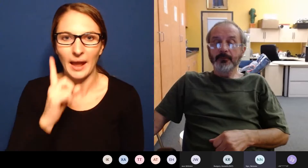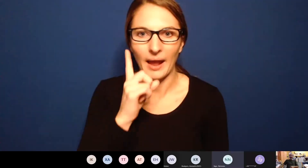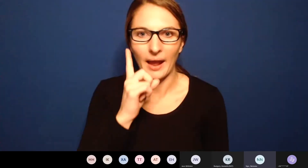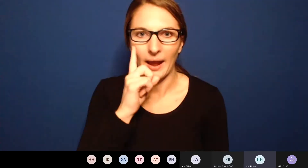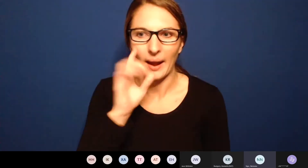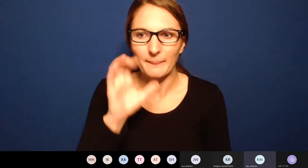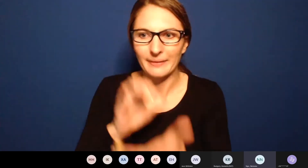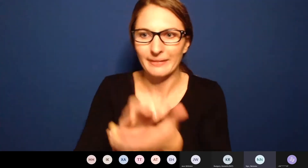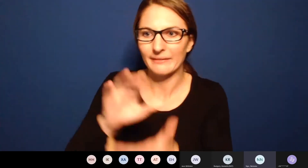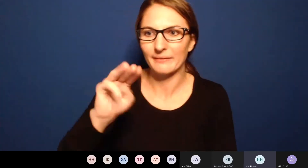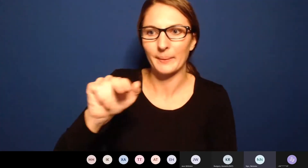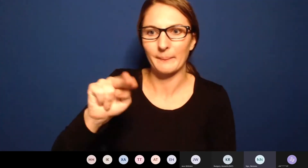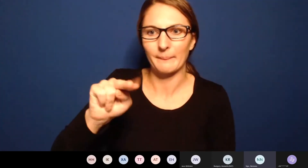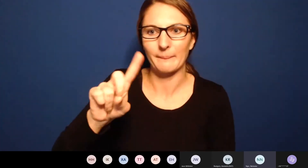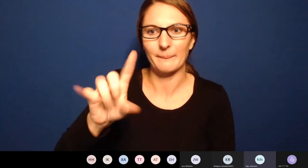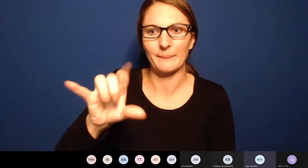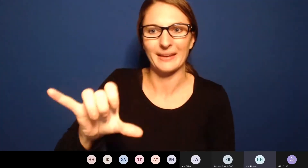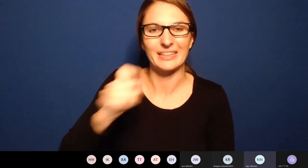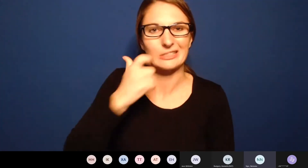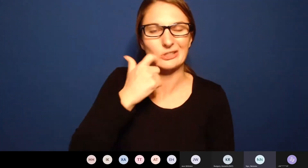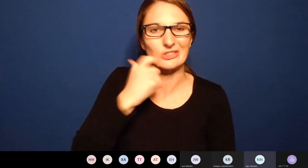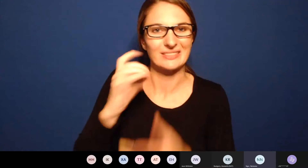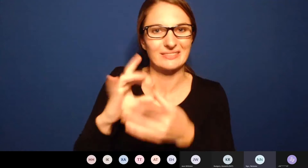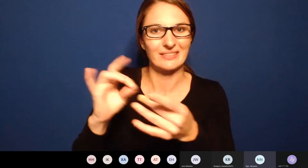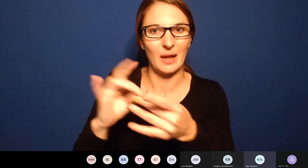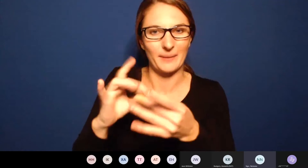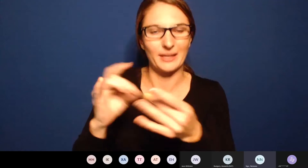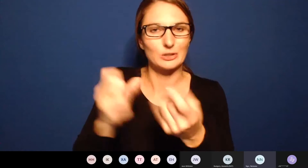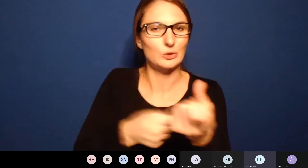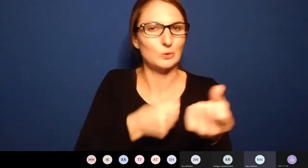Mandy just commented that in support of